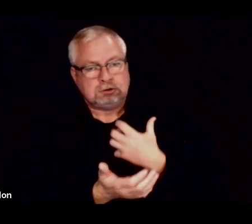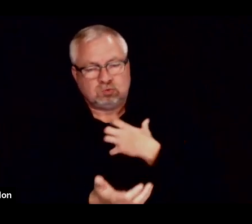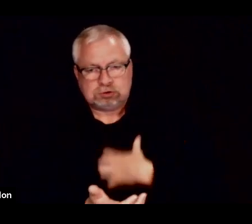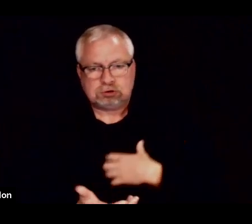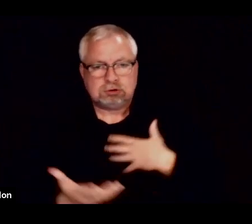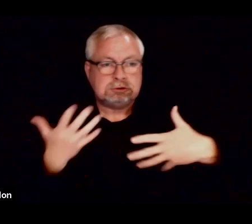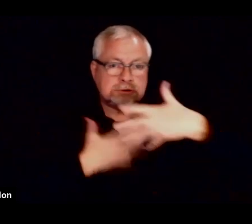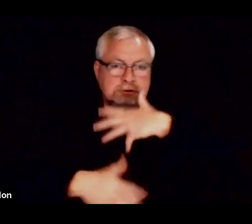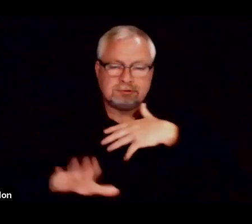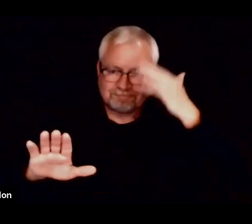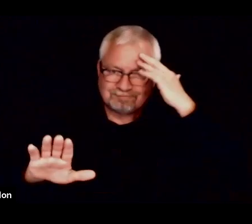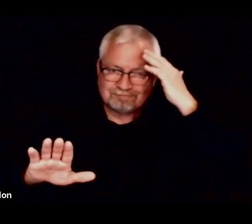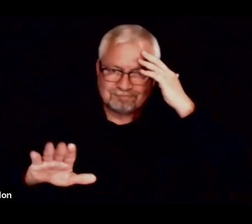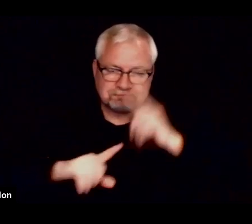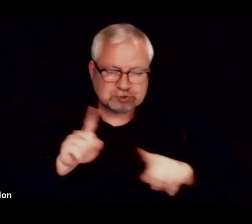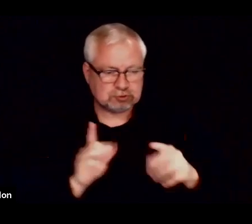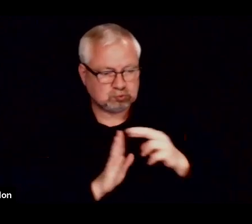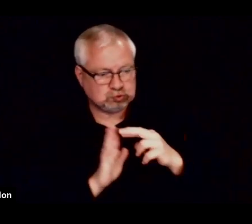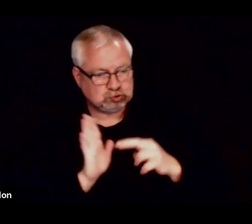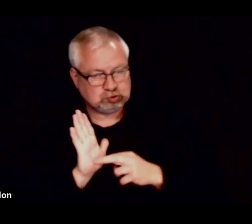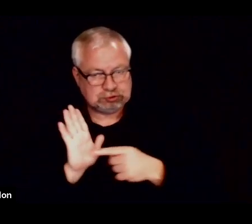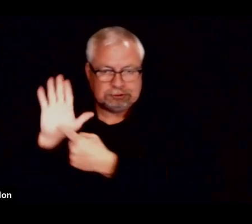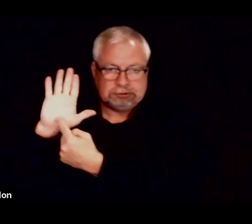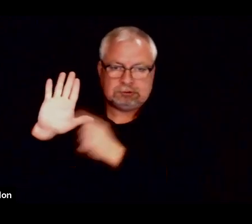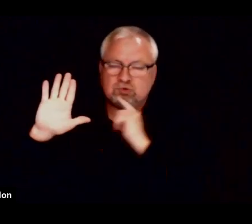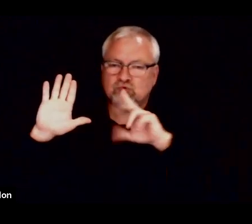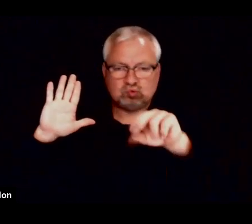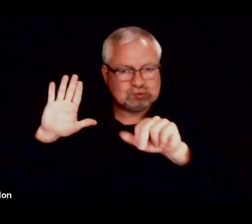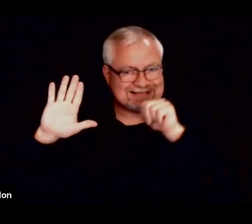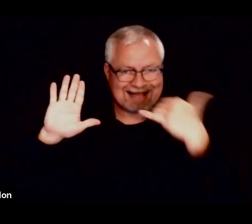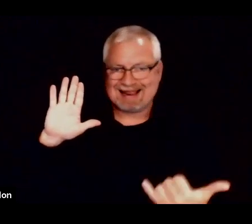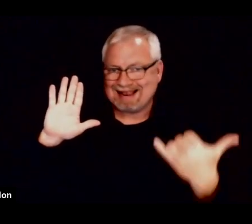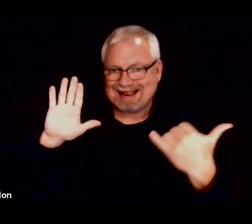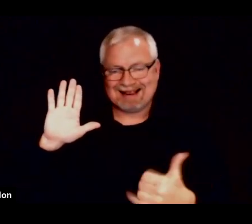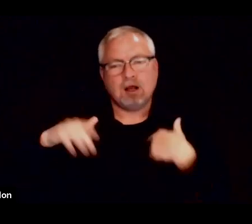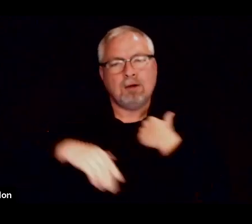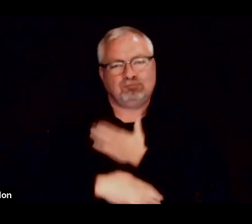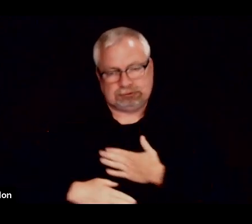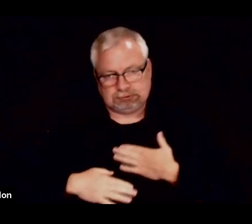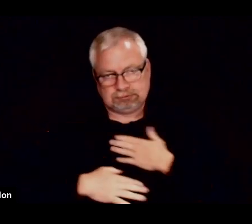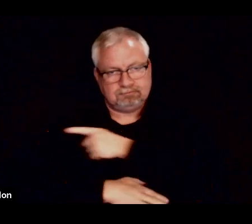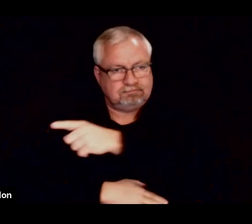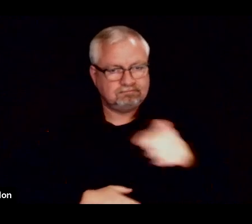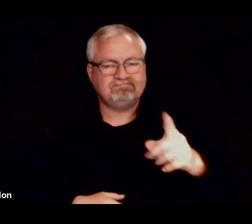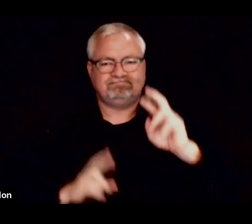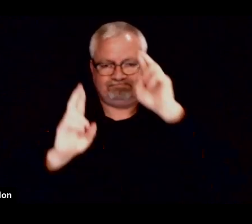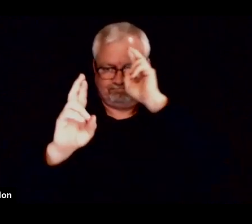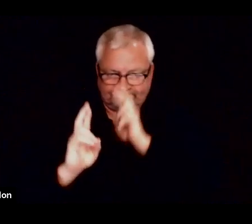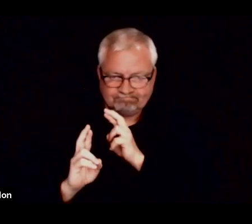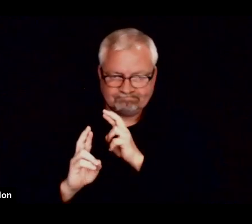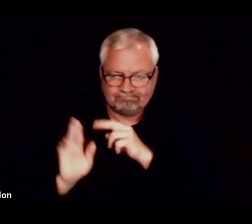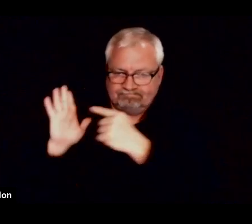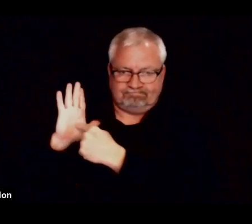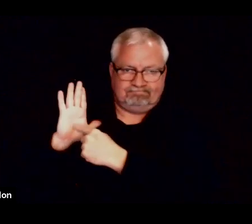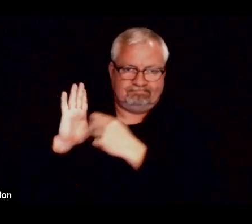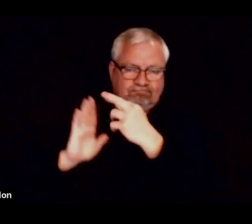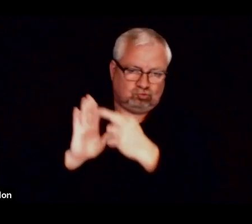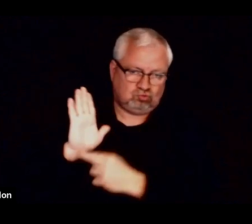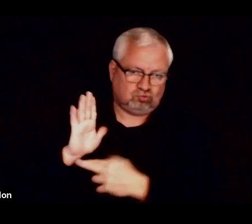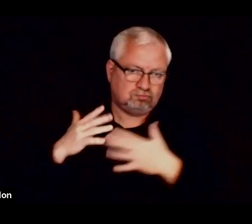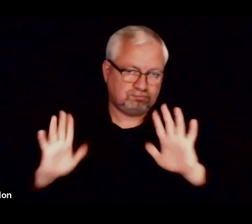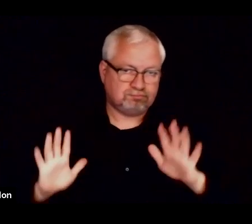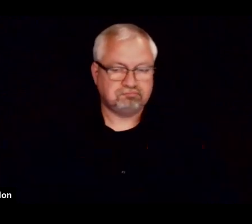that is not possible at this time. And we appreciate you keeping that in mind. And with that, I will turn it over to State